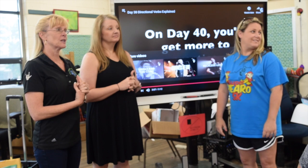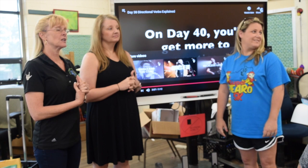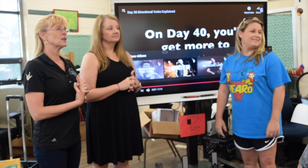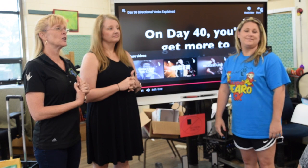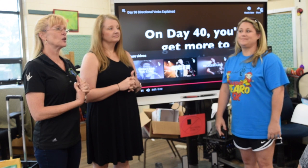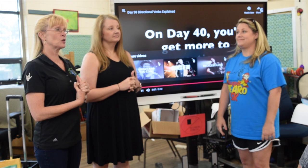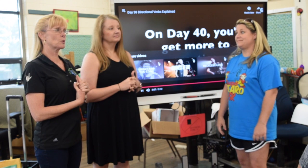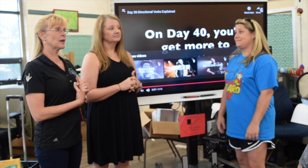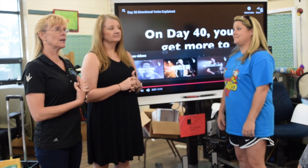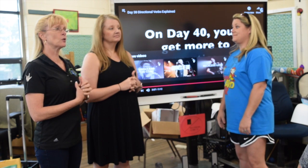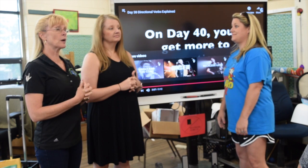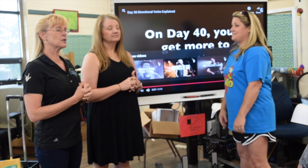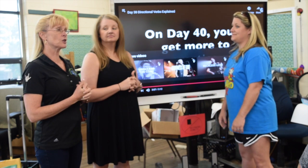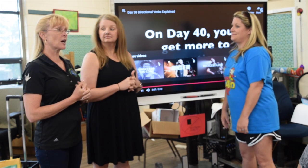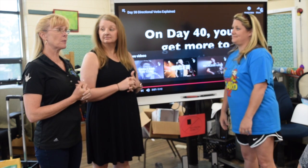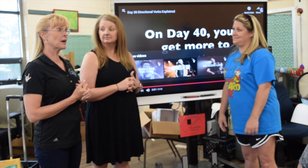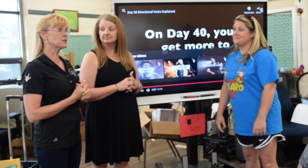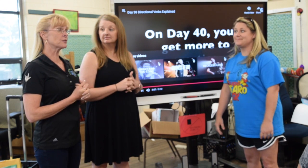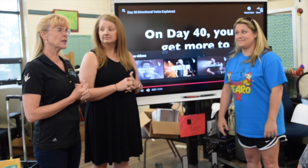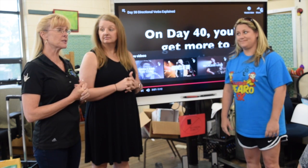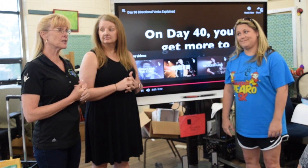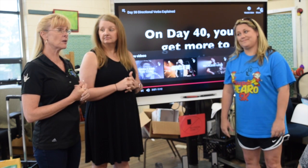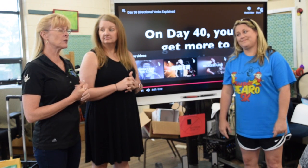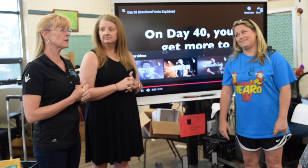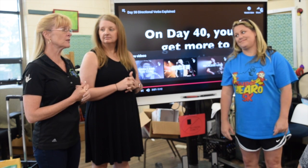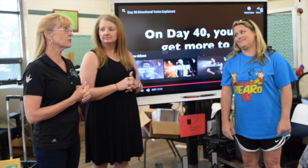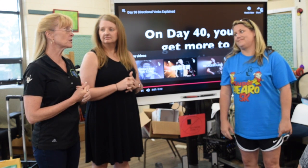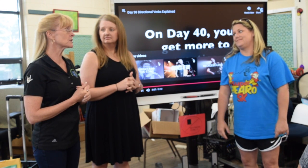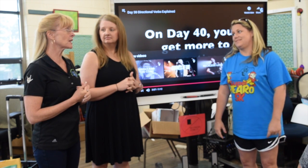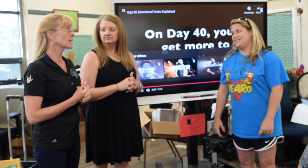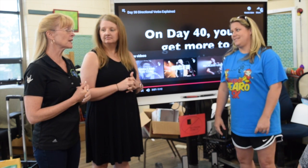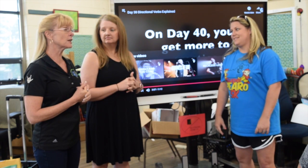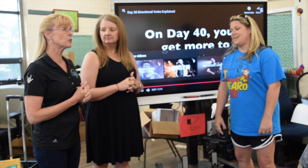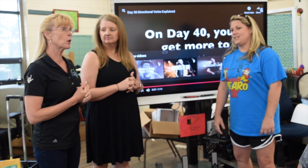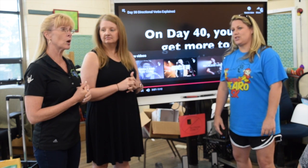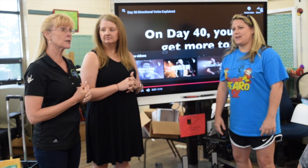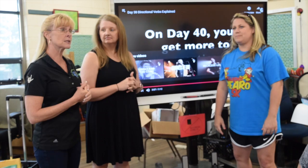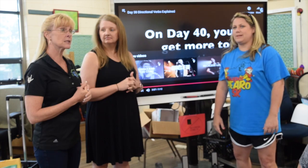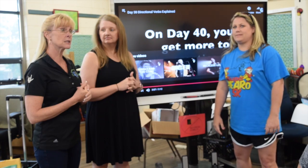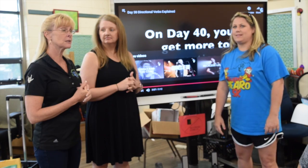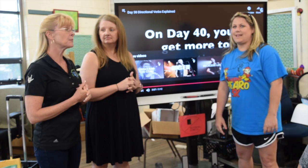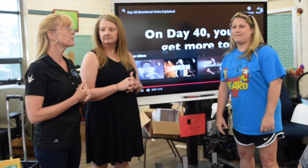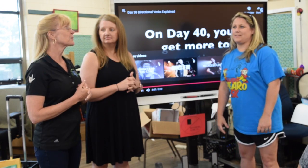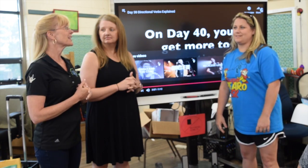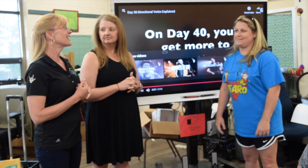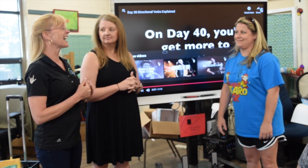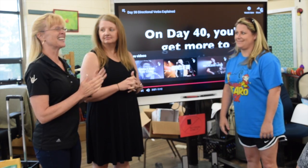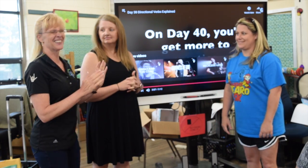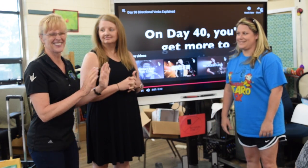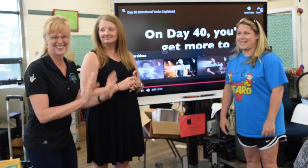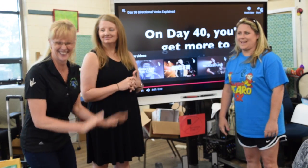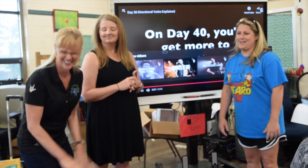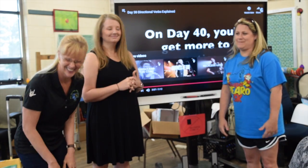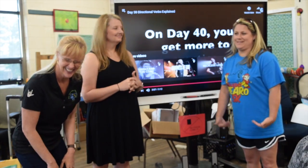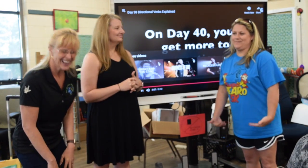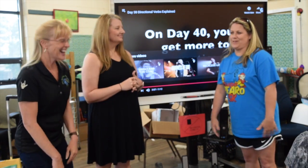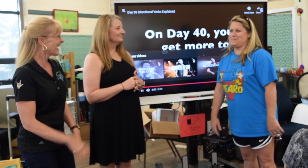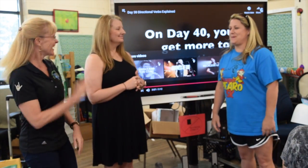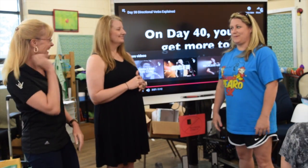Raise. You raise your eyebrows for yes, no. You lean forward slightly and you pause. I tried, but I was laughing. I know. Because I hate being part of it.